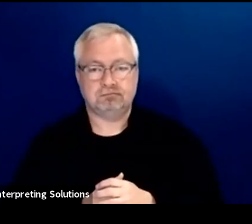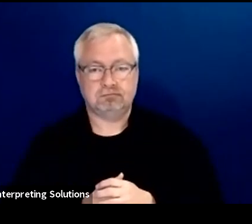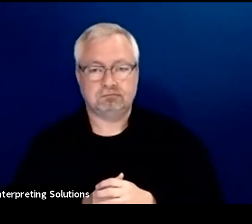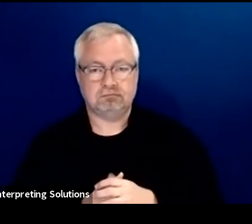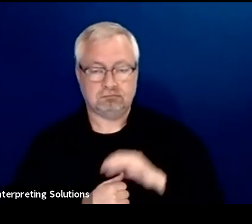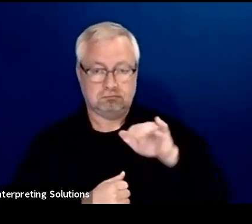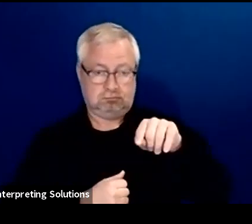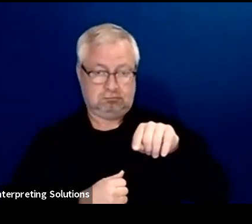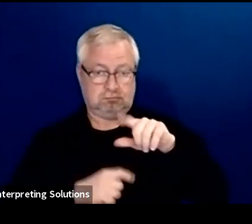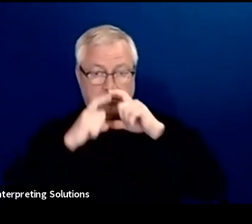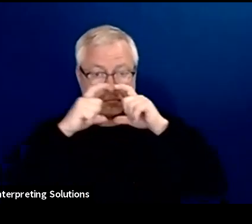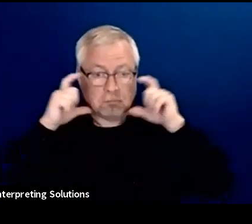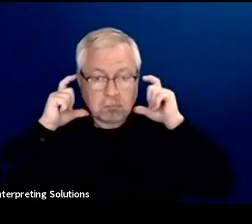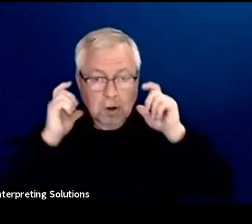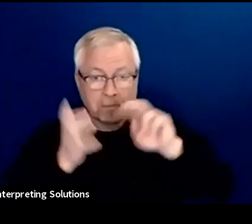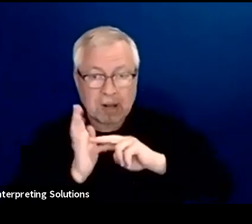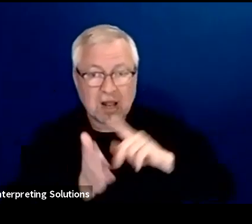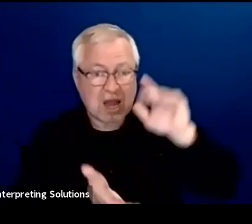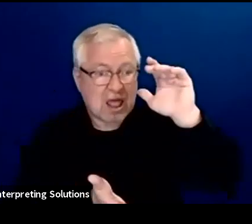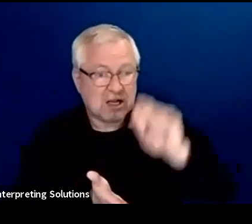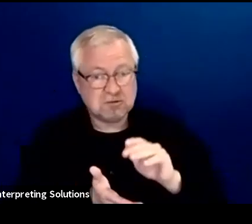of the stay-at-home directives.